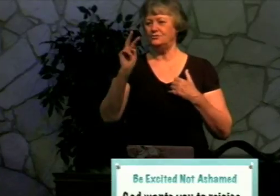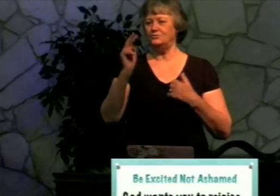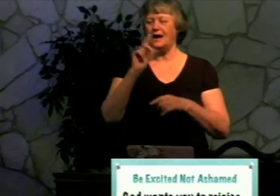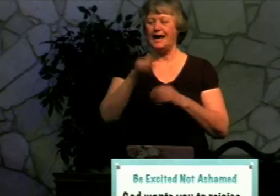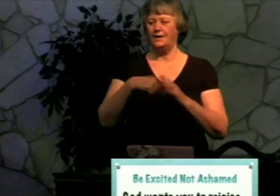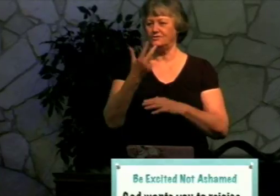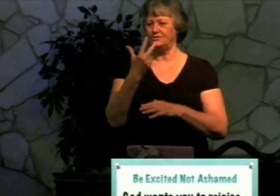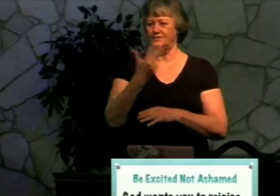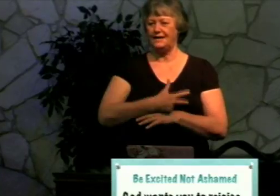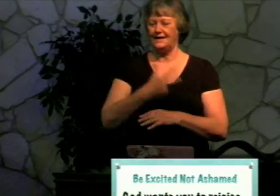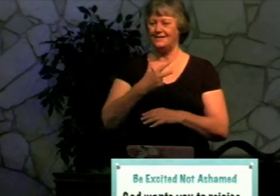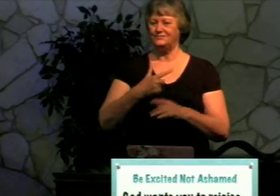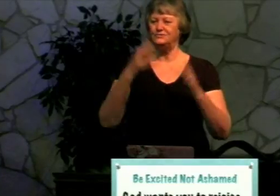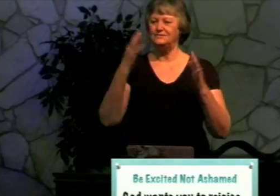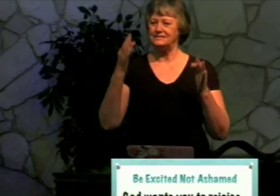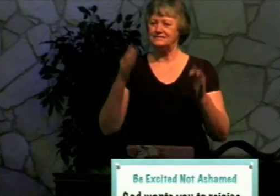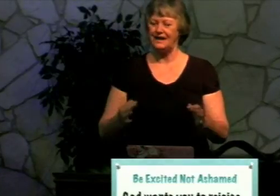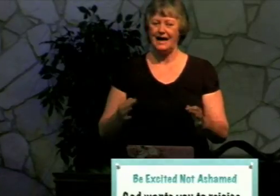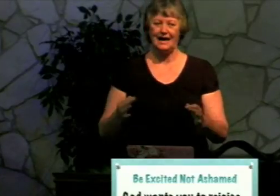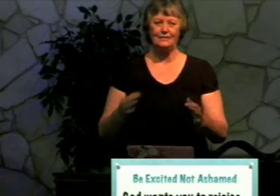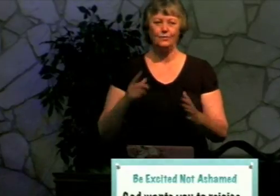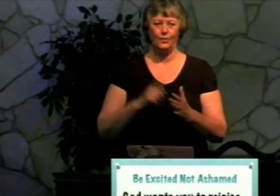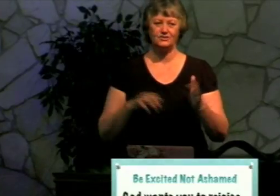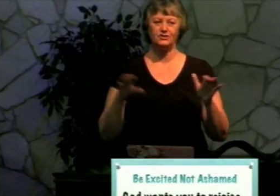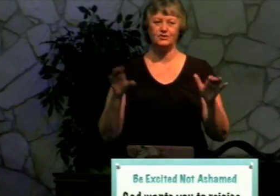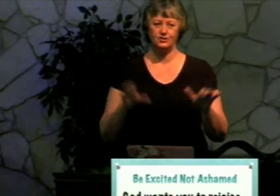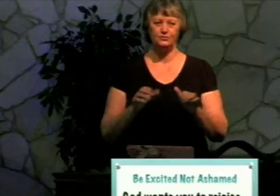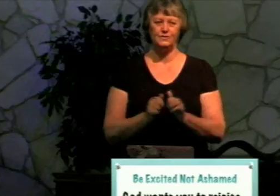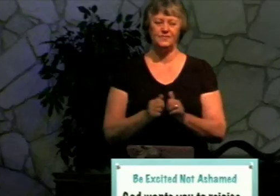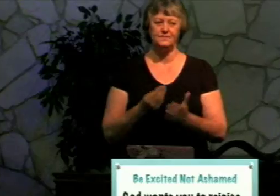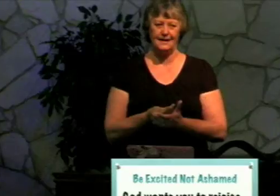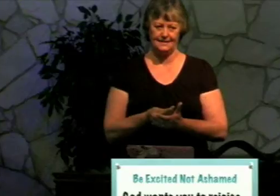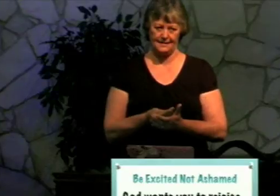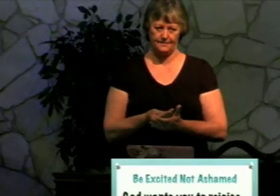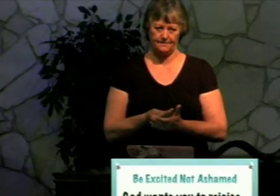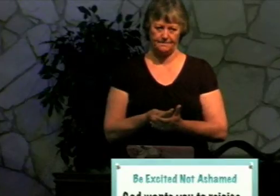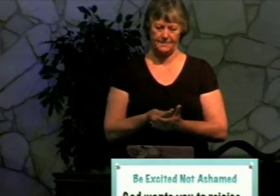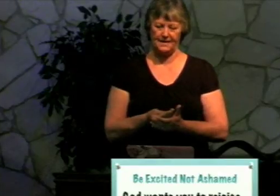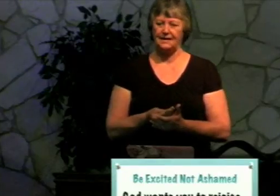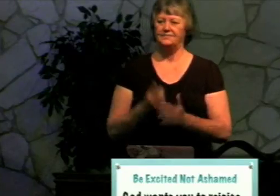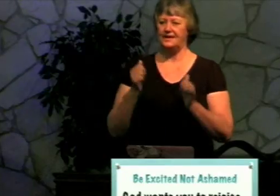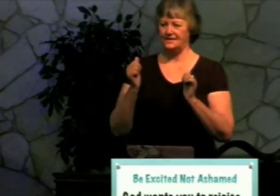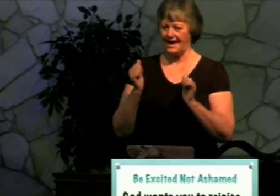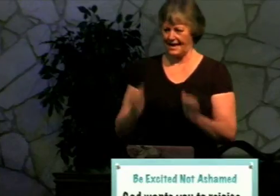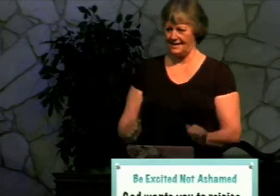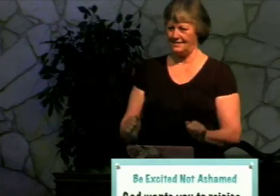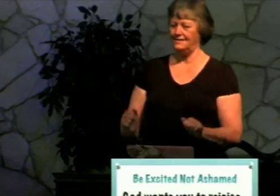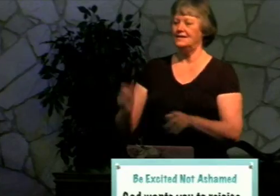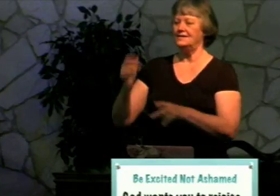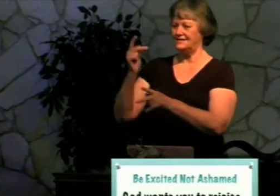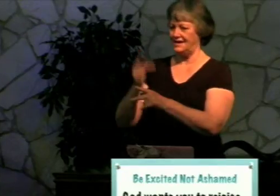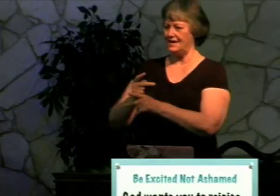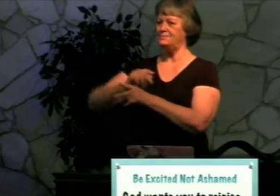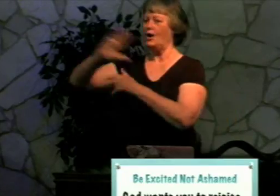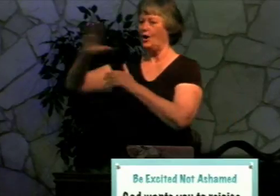72 hours, 3 days, to decide what to do with the money. They can keep